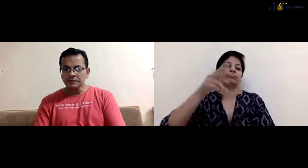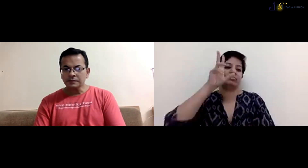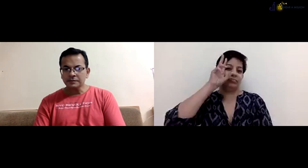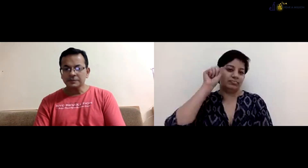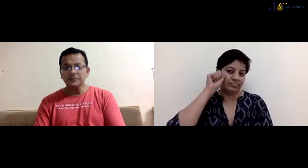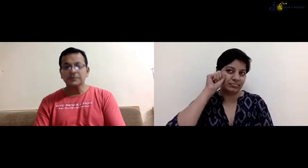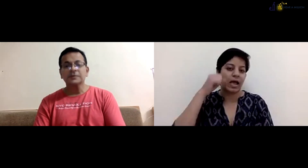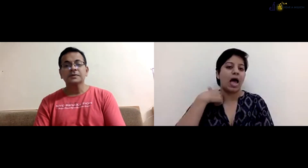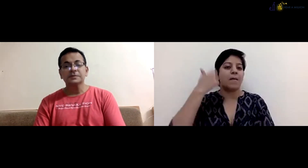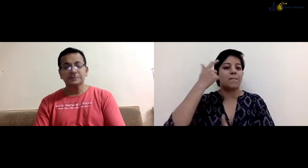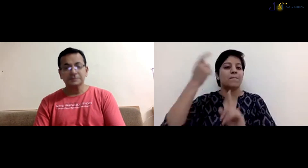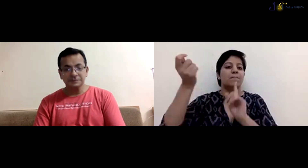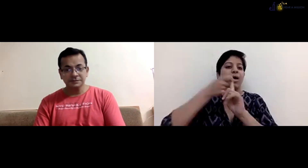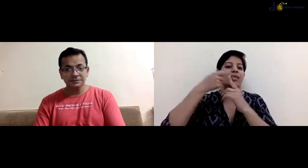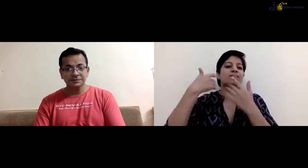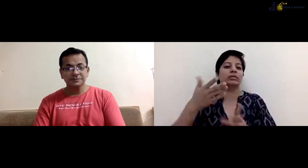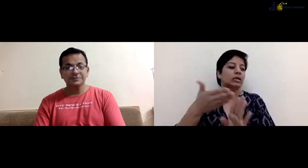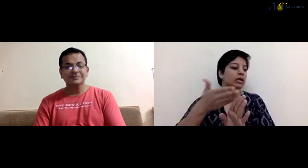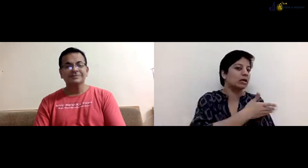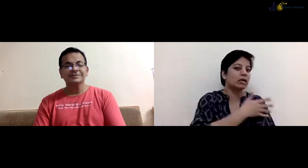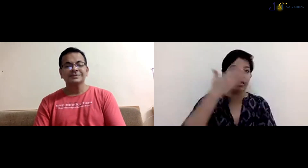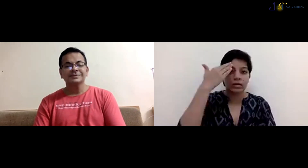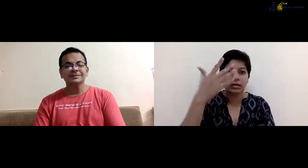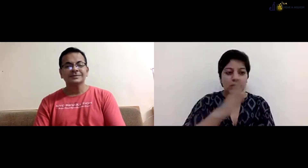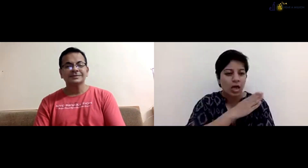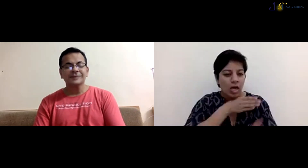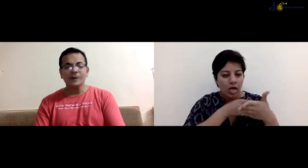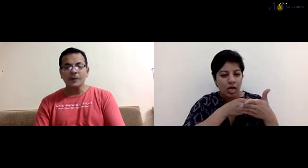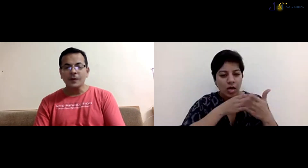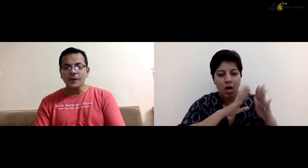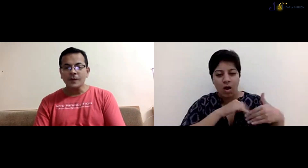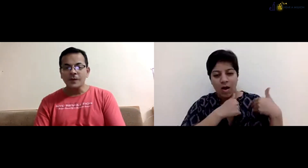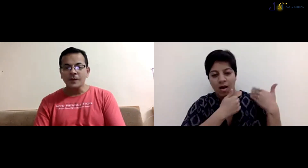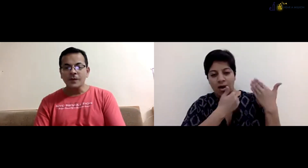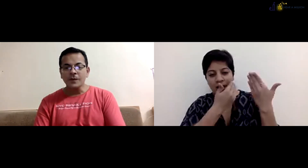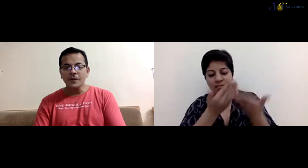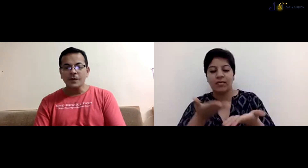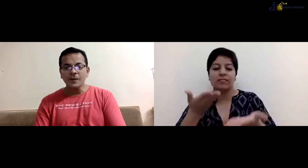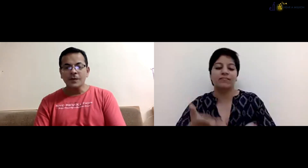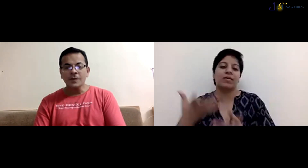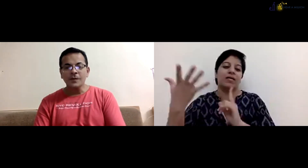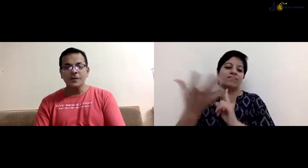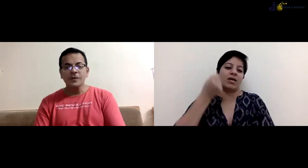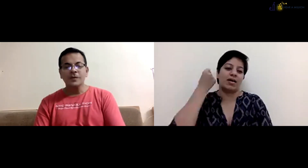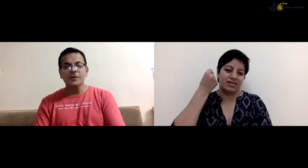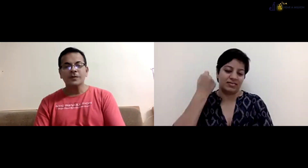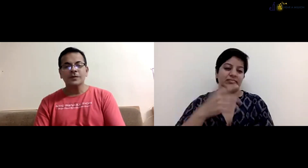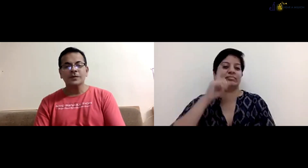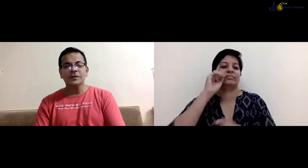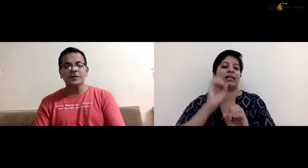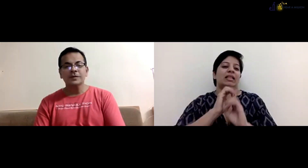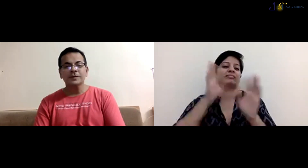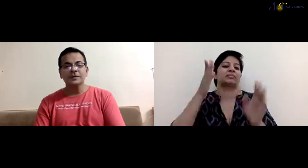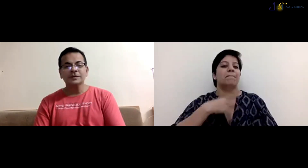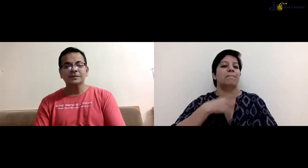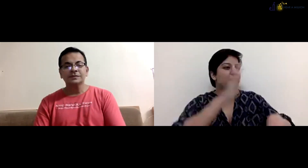to see the lighting area, or maybe you not able to walk properly. So earlier we were not aware about this thing. So